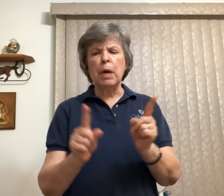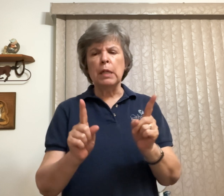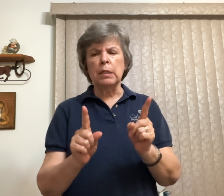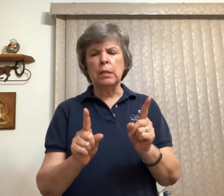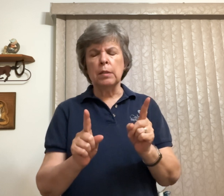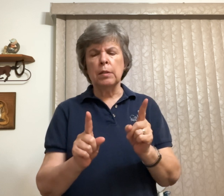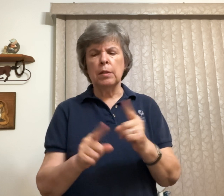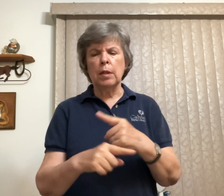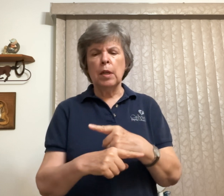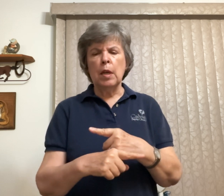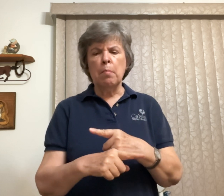But.